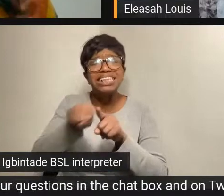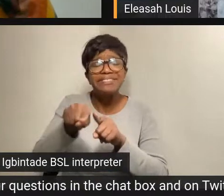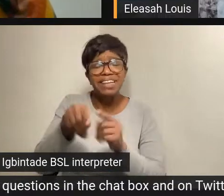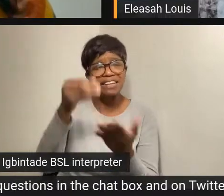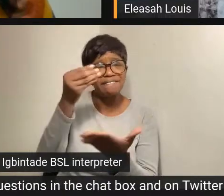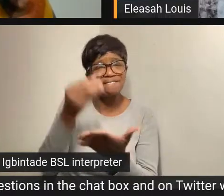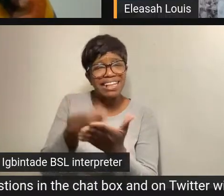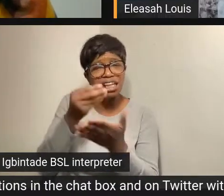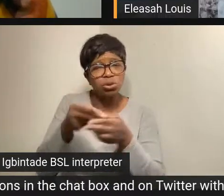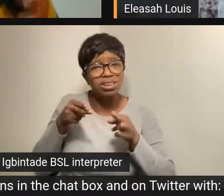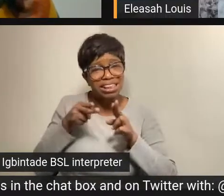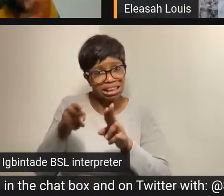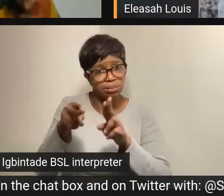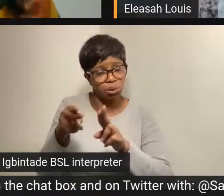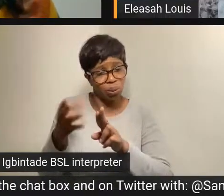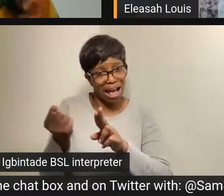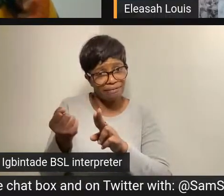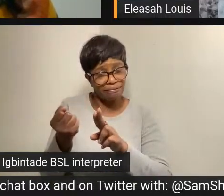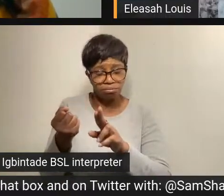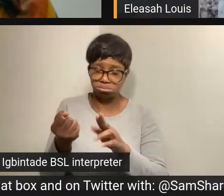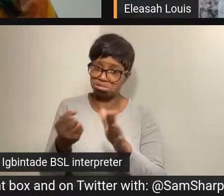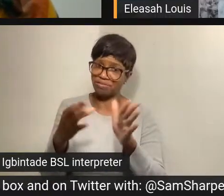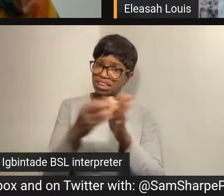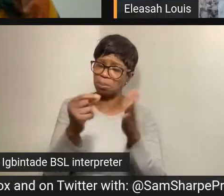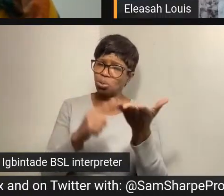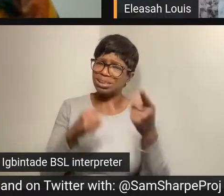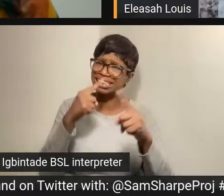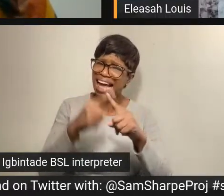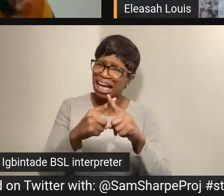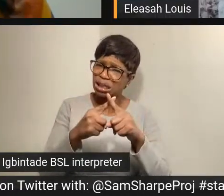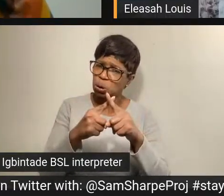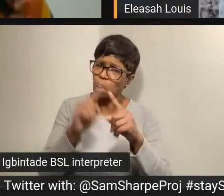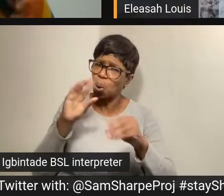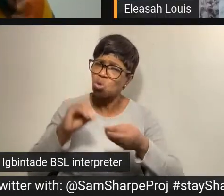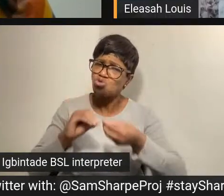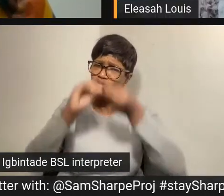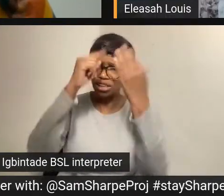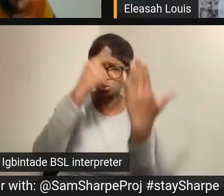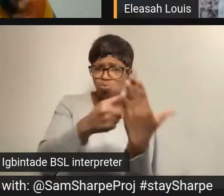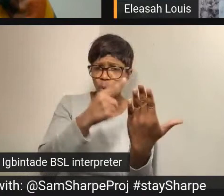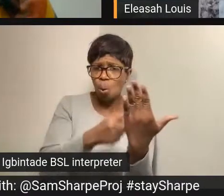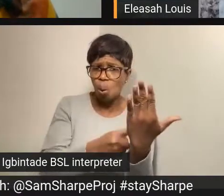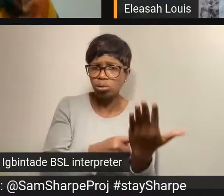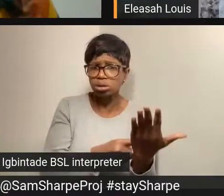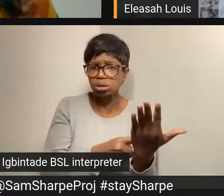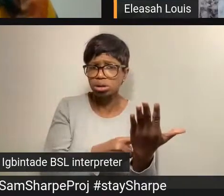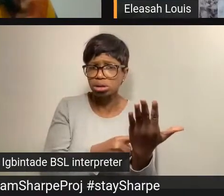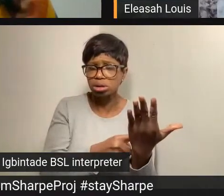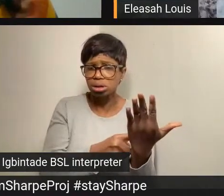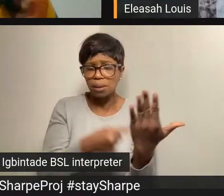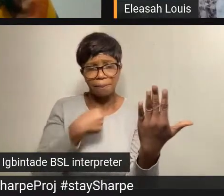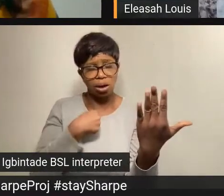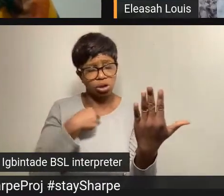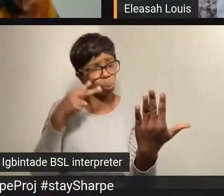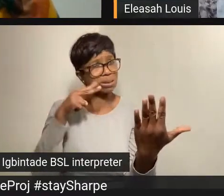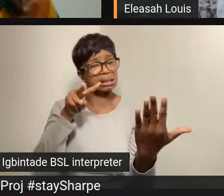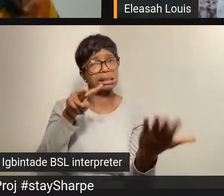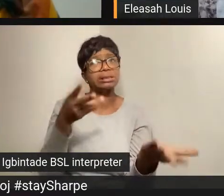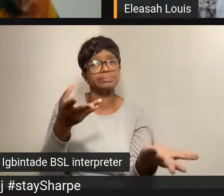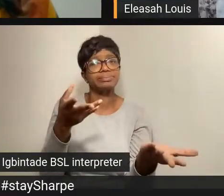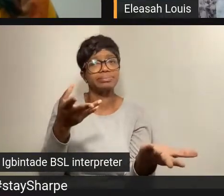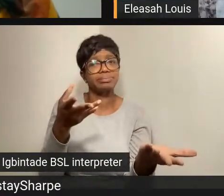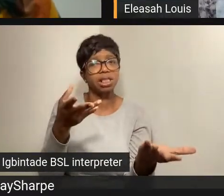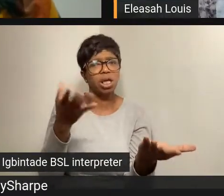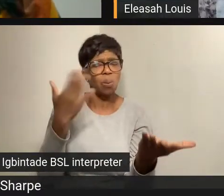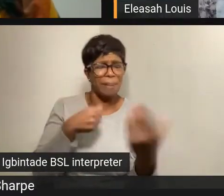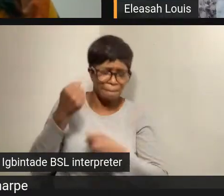that we have. Taxation, who makes the rules on taxation? Because when we see, we've